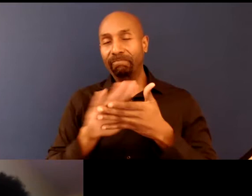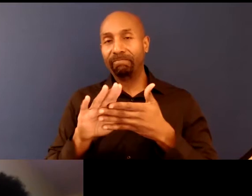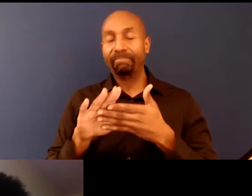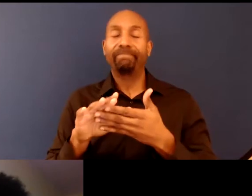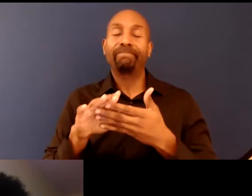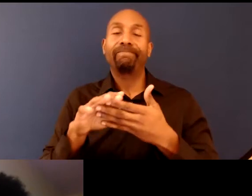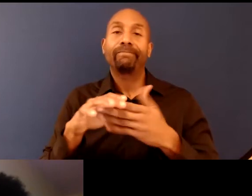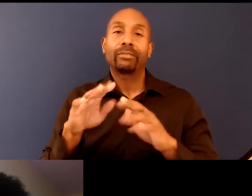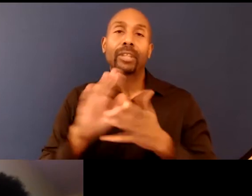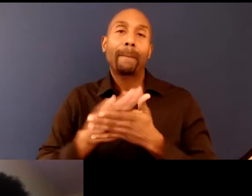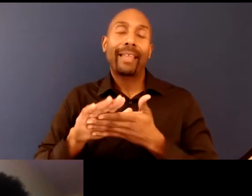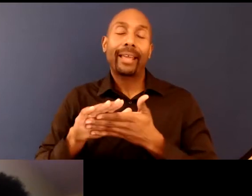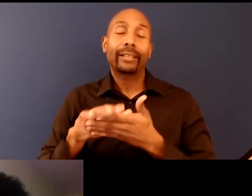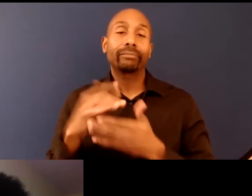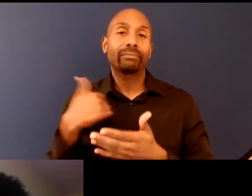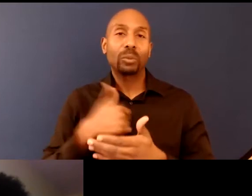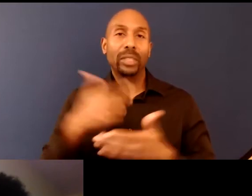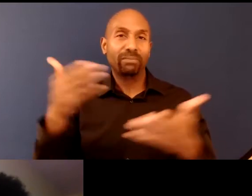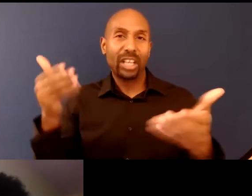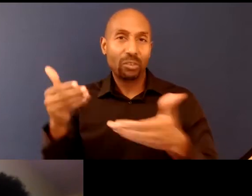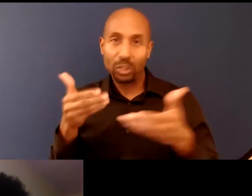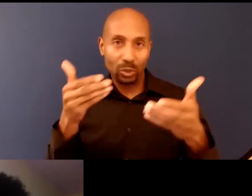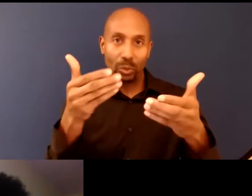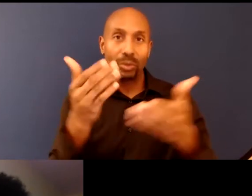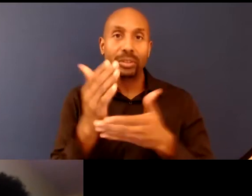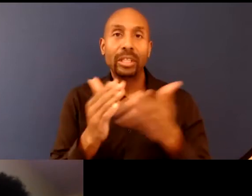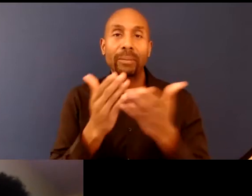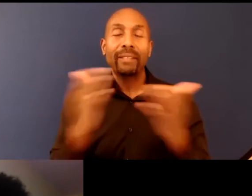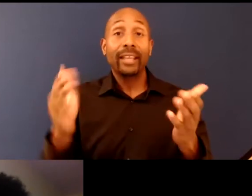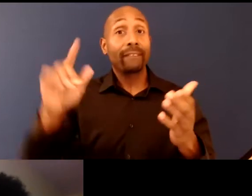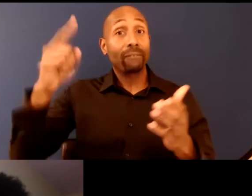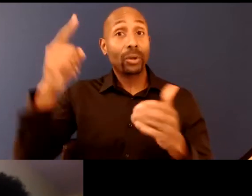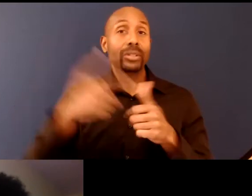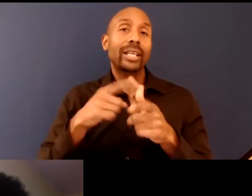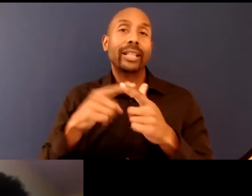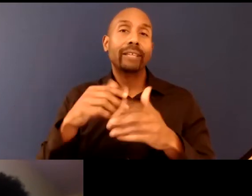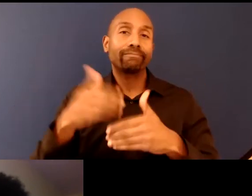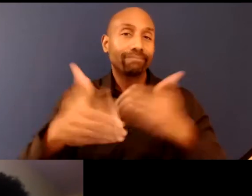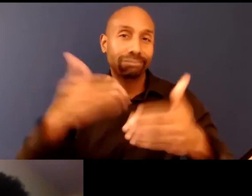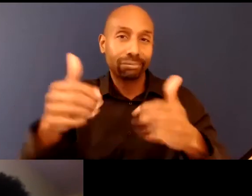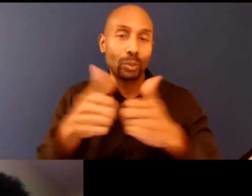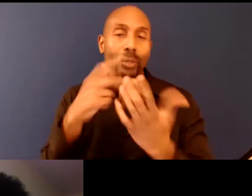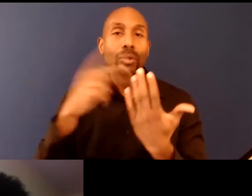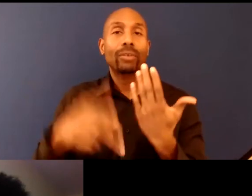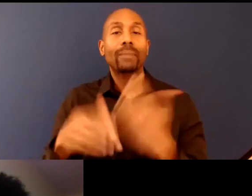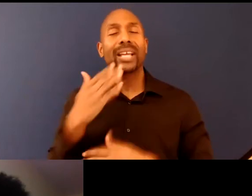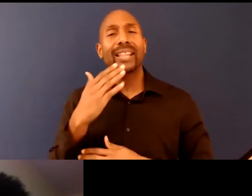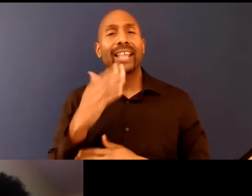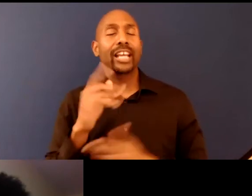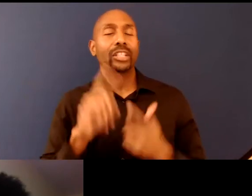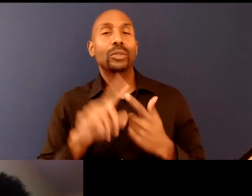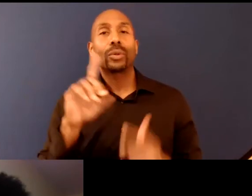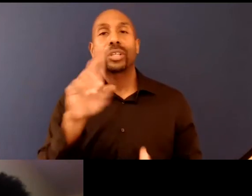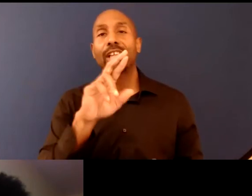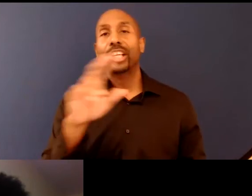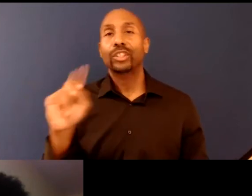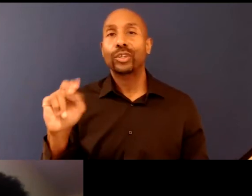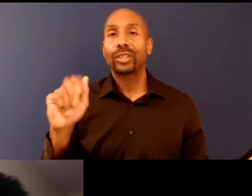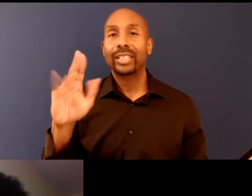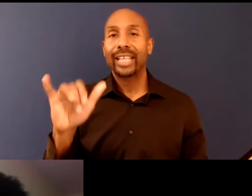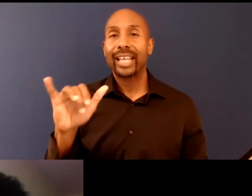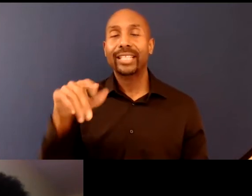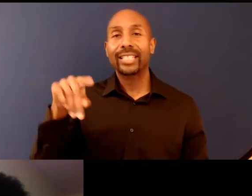and then we'll jump to our program just as quickly as possible. Thank you to Dr. Nancy Proctor for giving